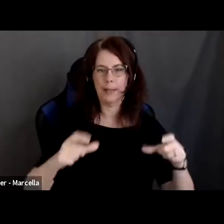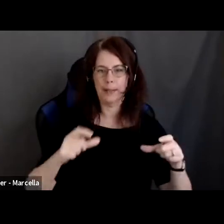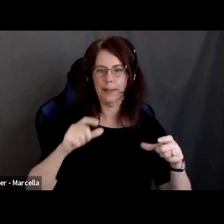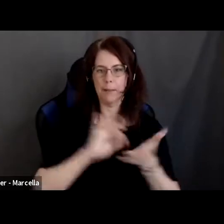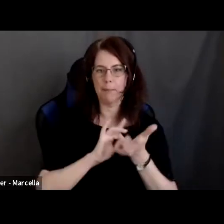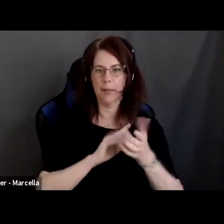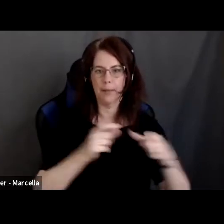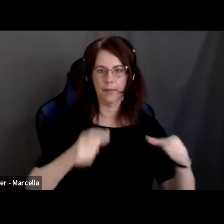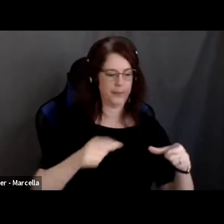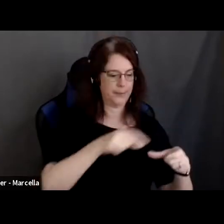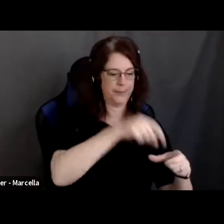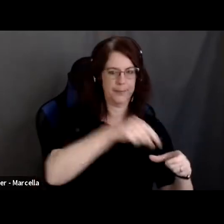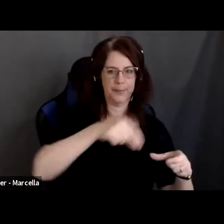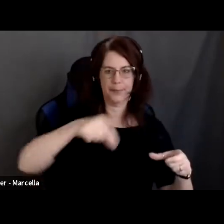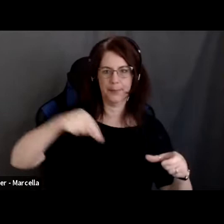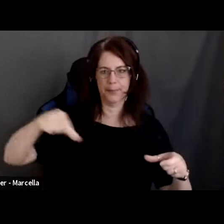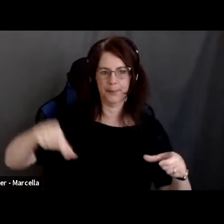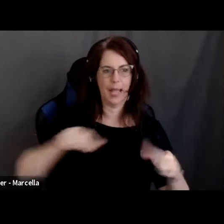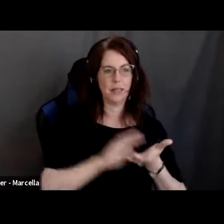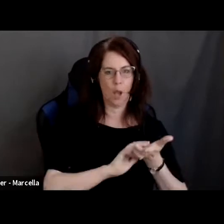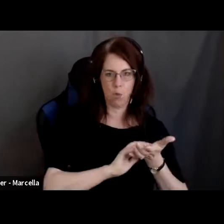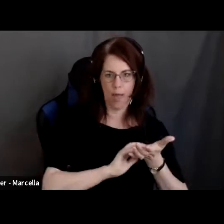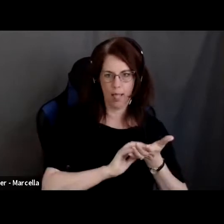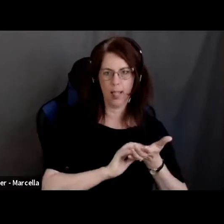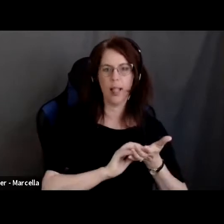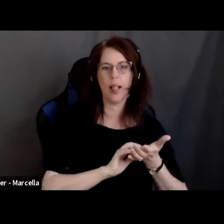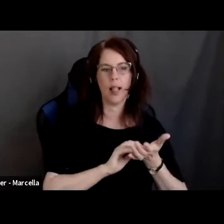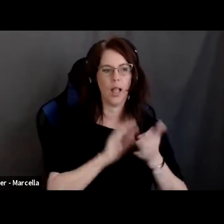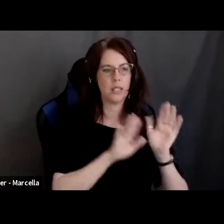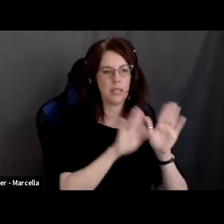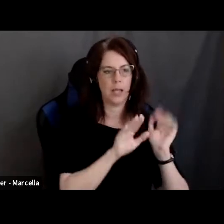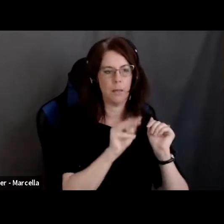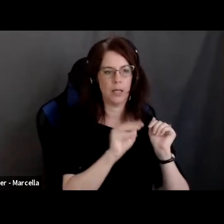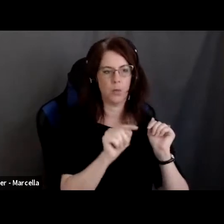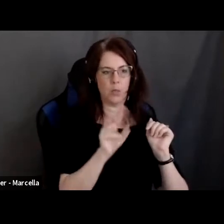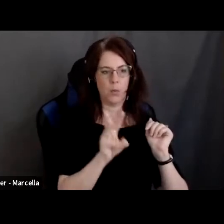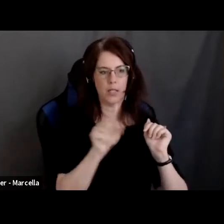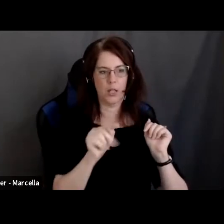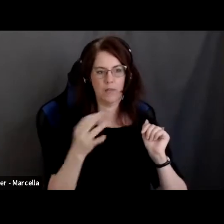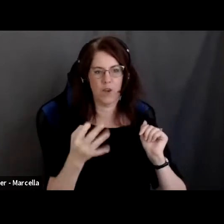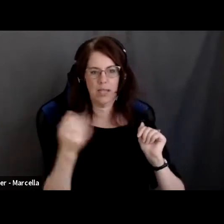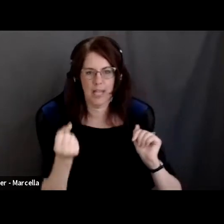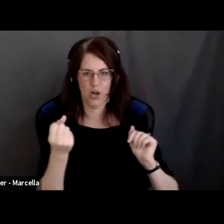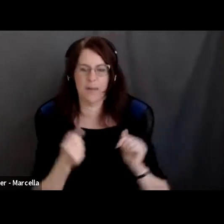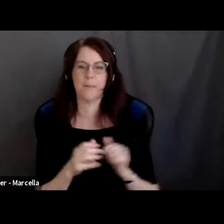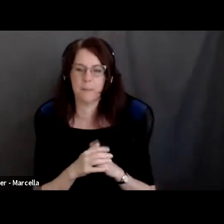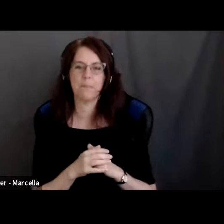pill box, and it's got Braille on it for Sunday, Monday, Tuesday, Wednesday, Friday, Saturday, right?